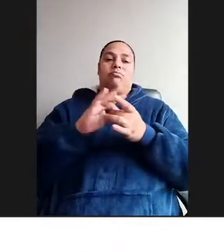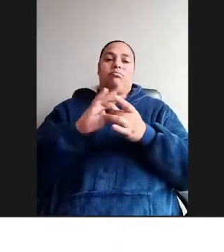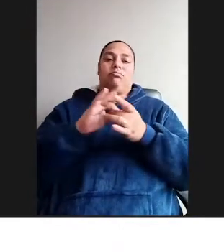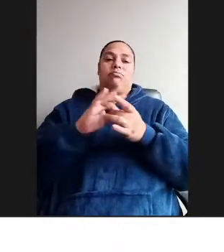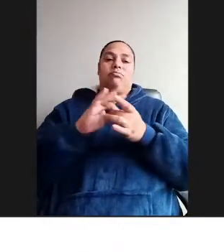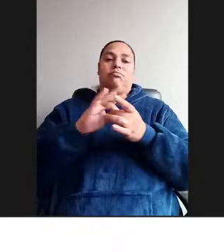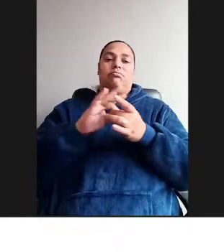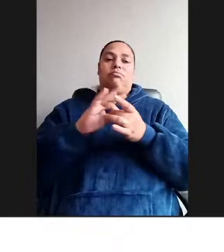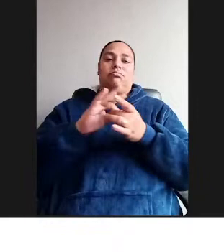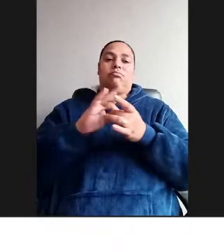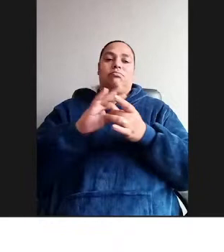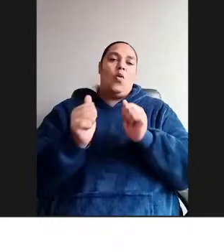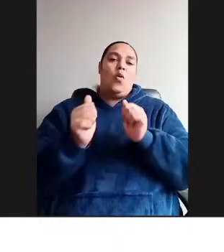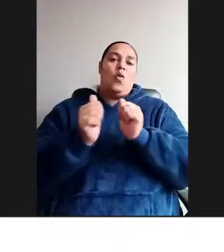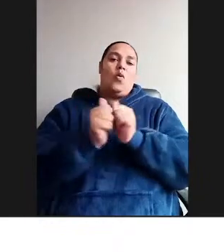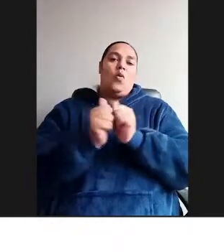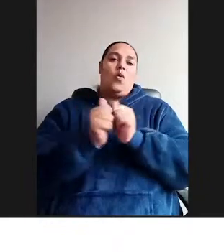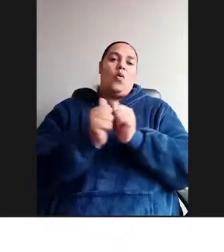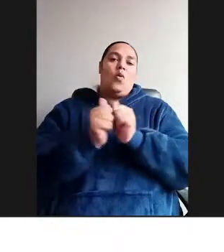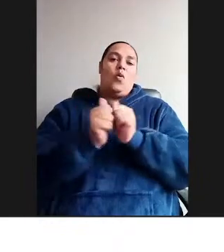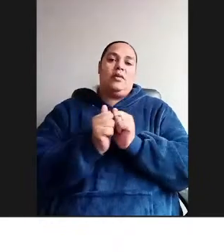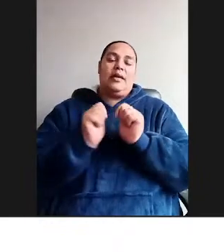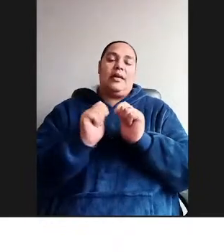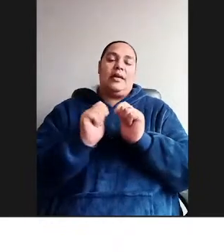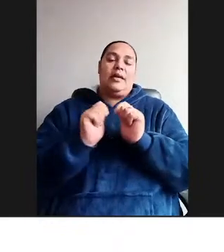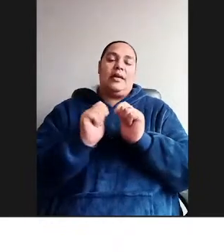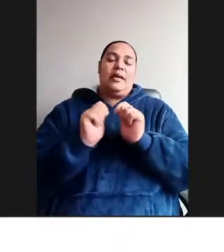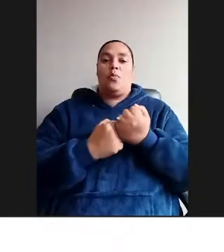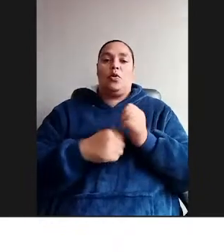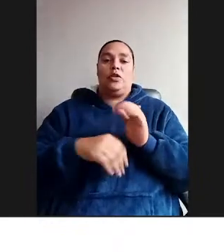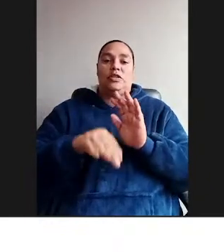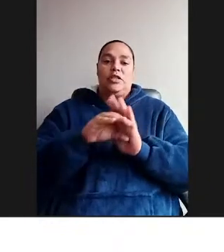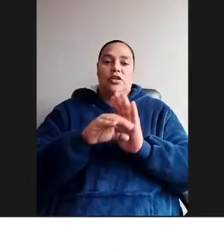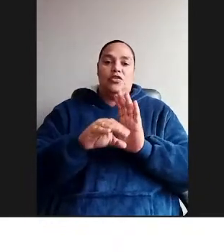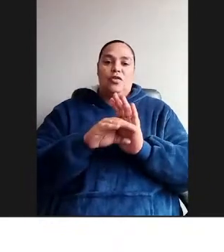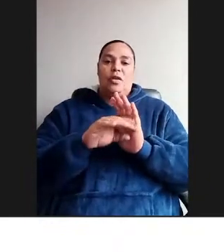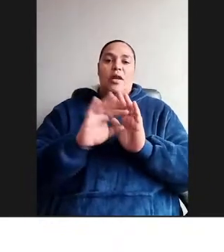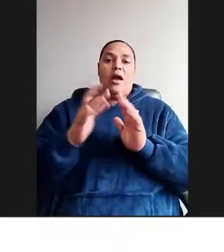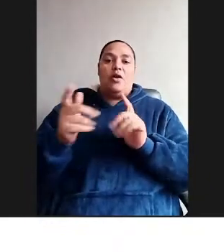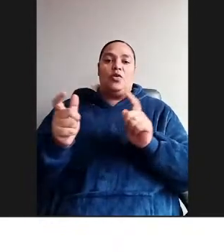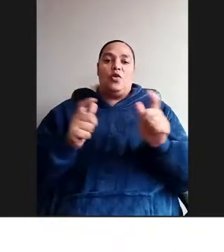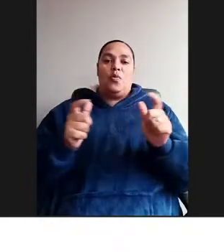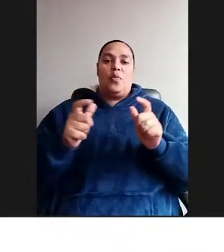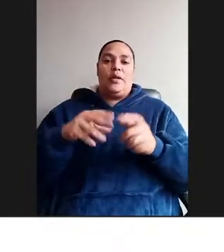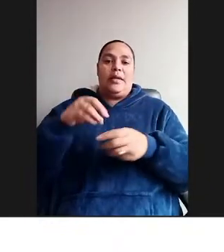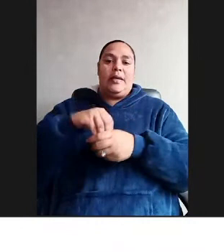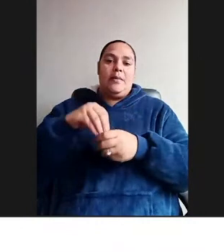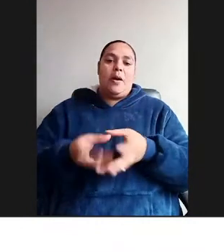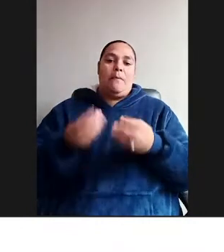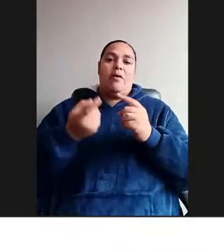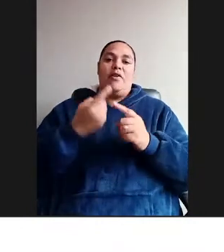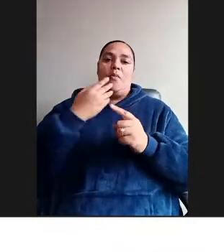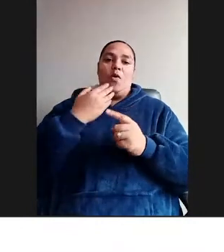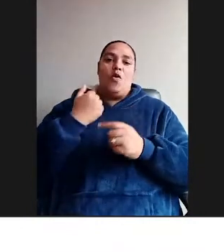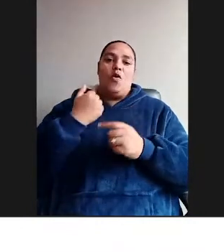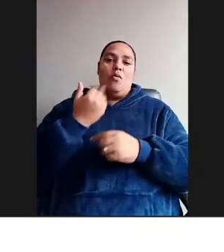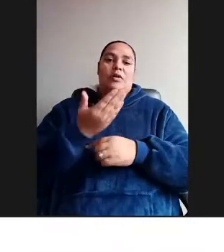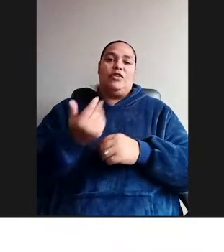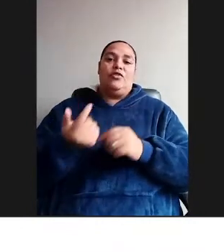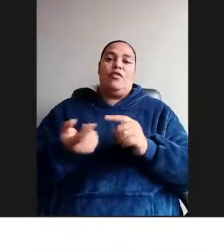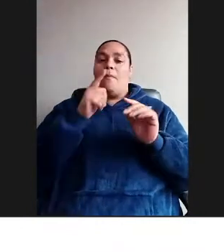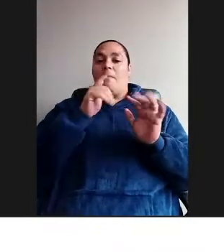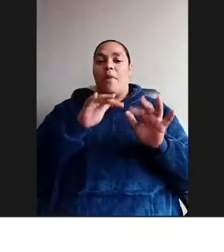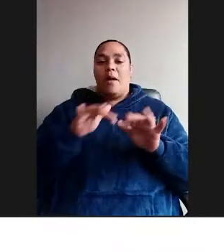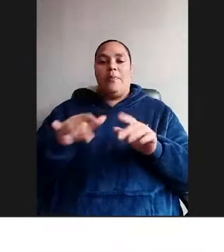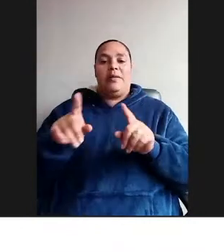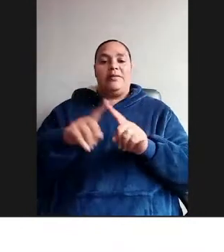this committee support section on managing inputs received via petitions from the public, including a briefing from